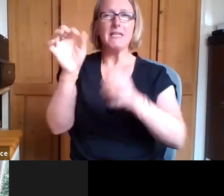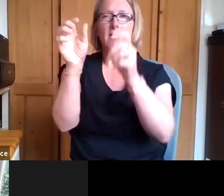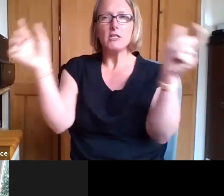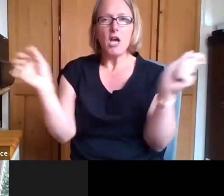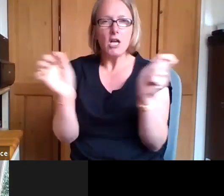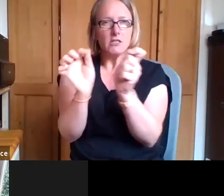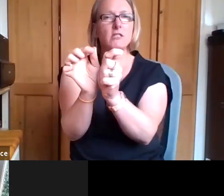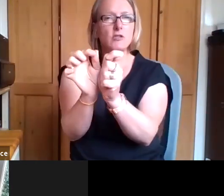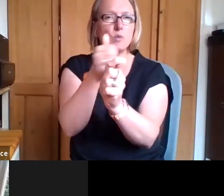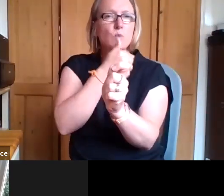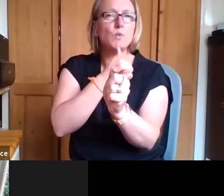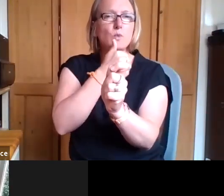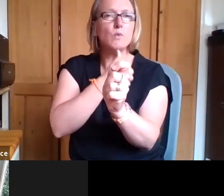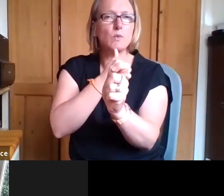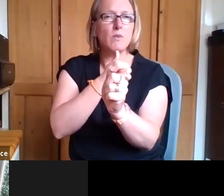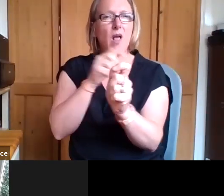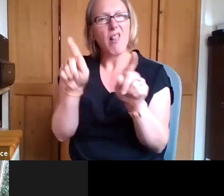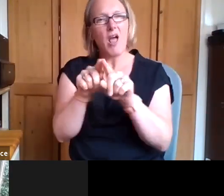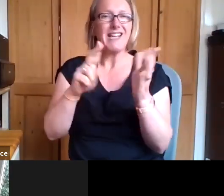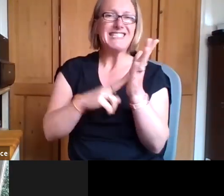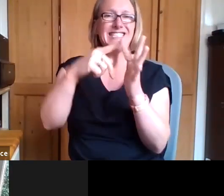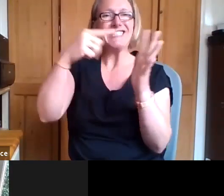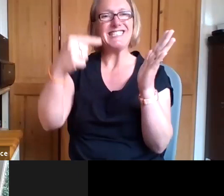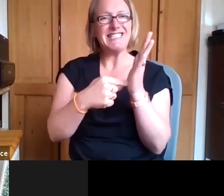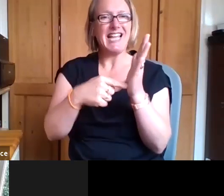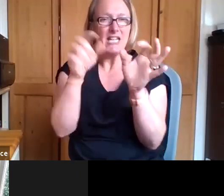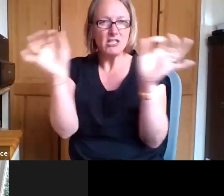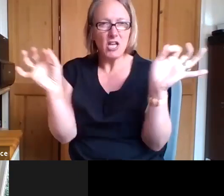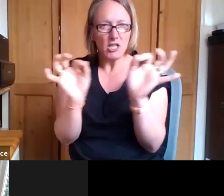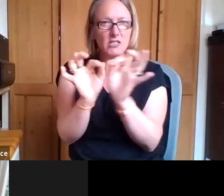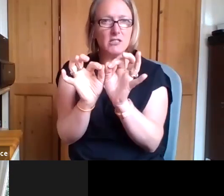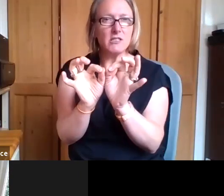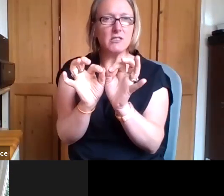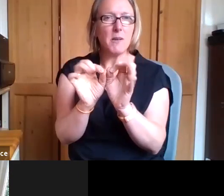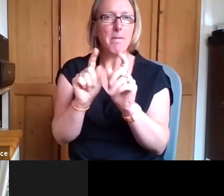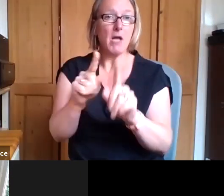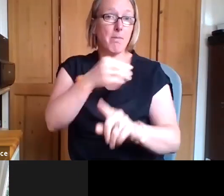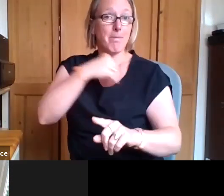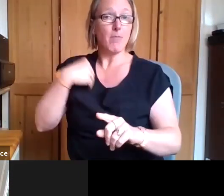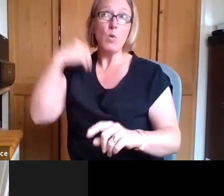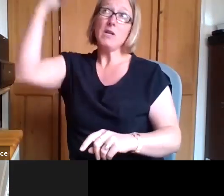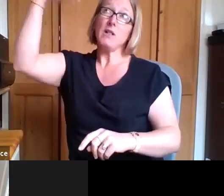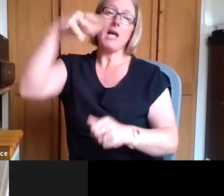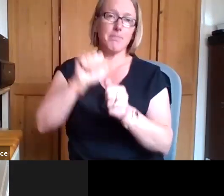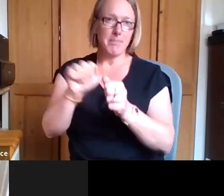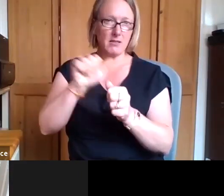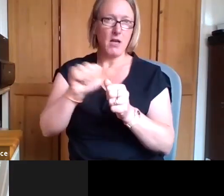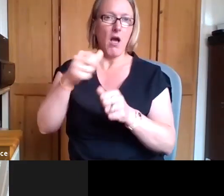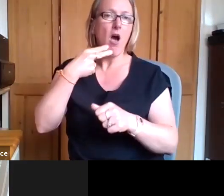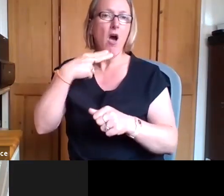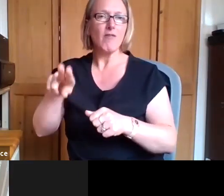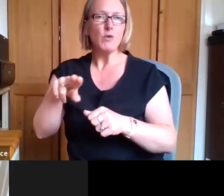very sunny. But the light in the morning is much better than it is in the afternoon. So try to do it